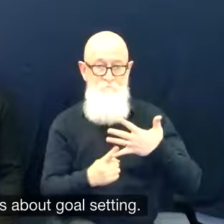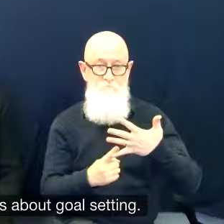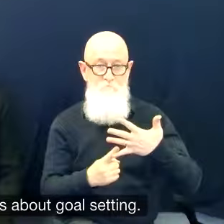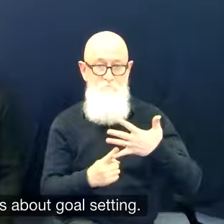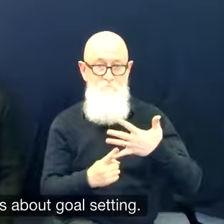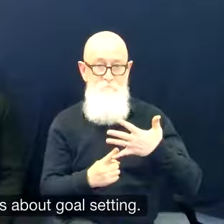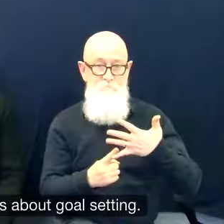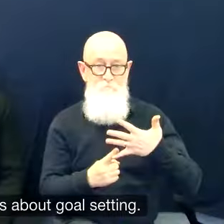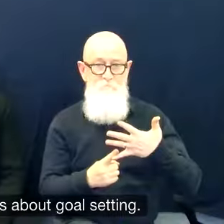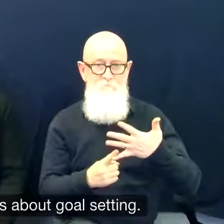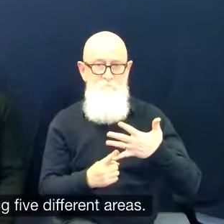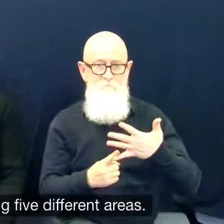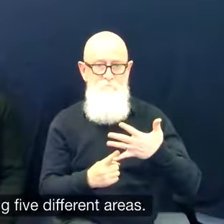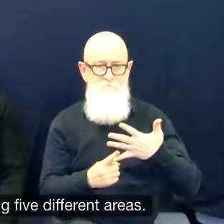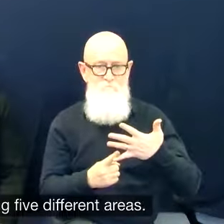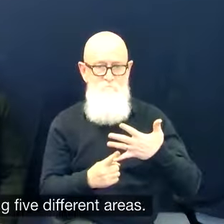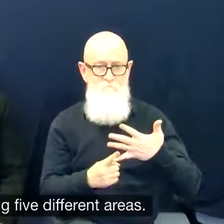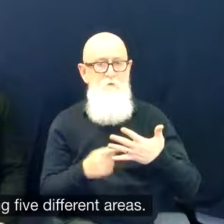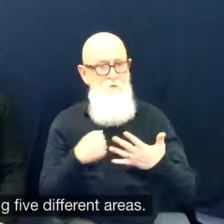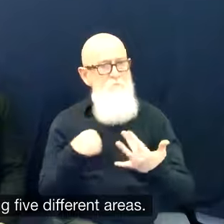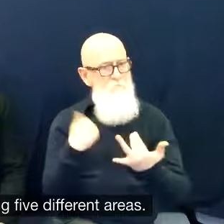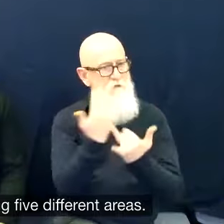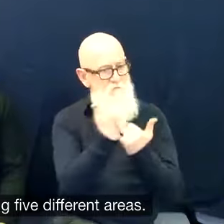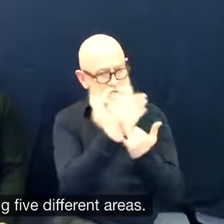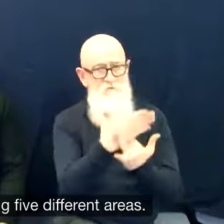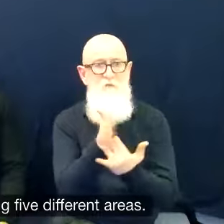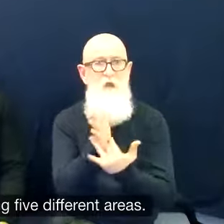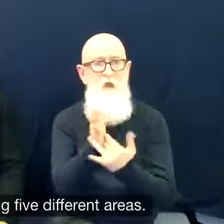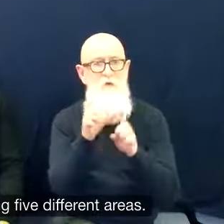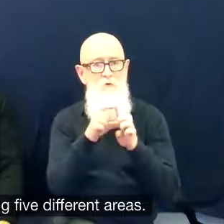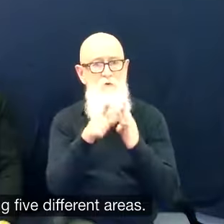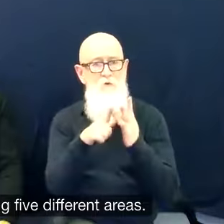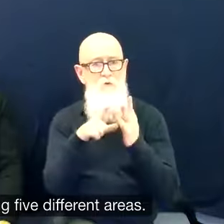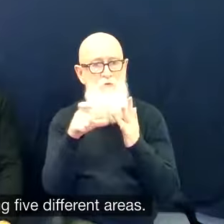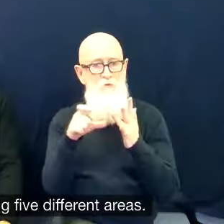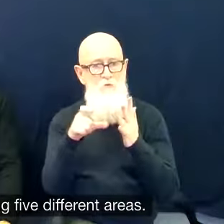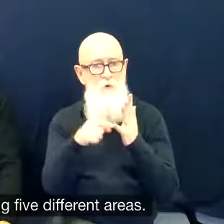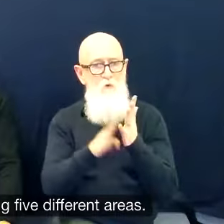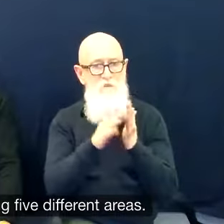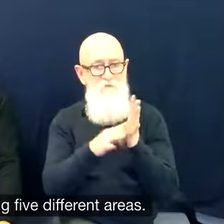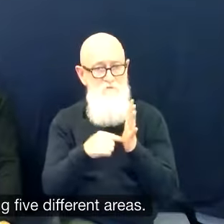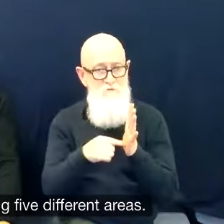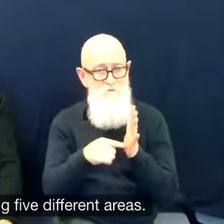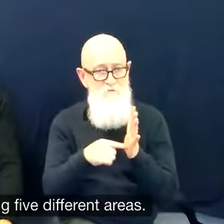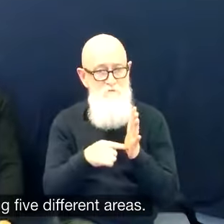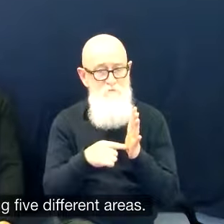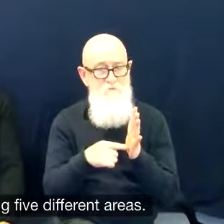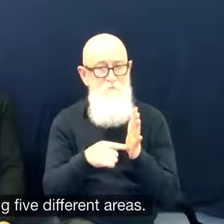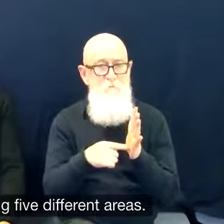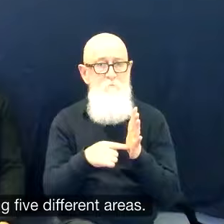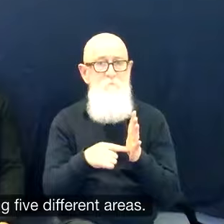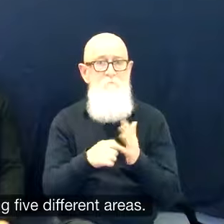You would have had some documents sent out to you, and these are the documents you